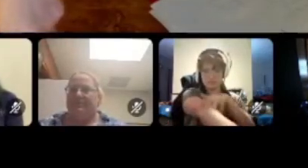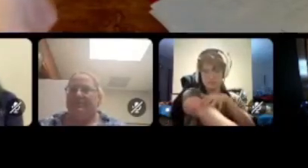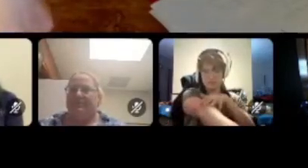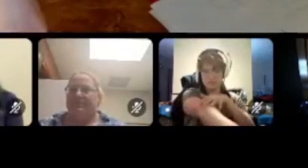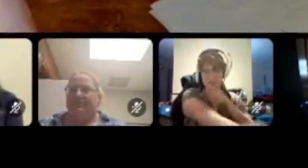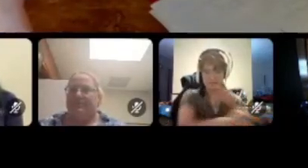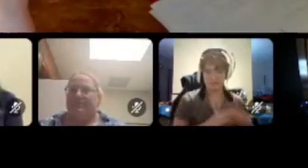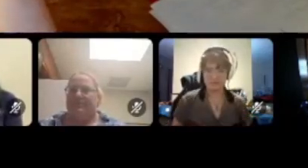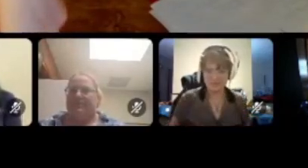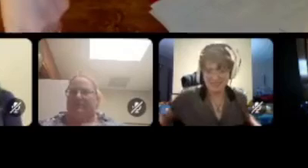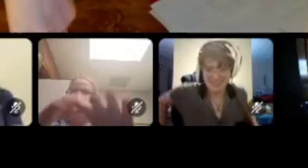Good. There you go.